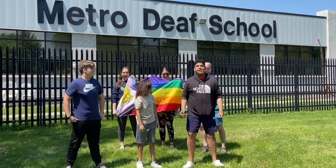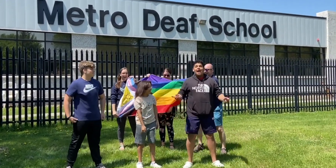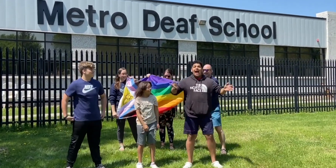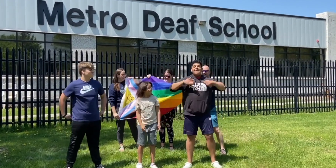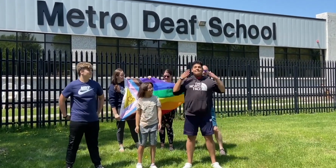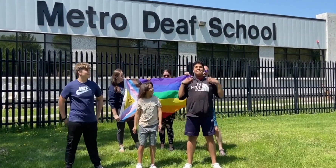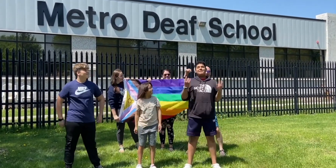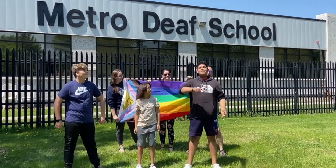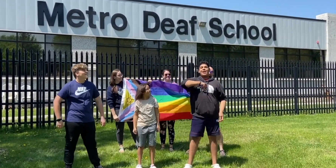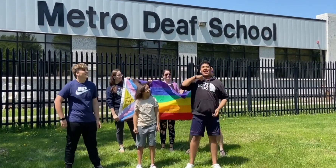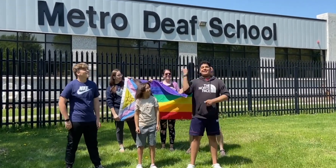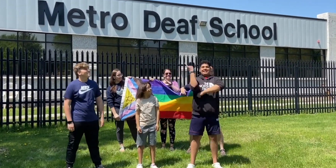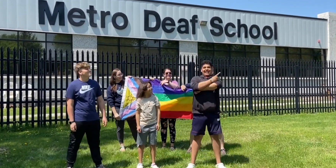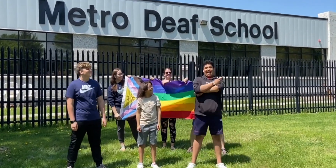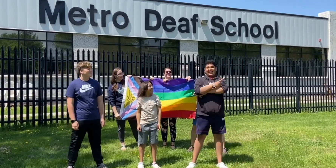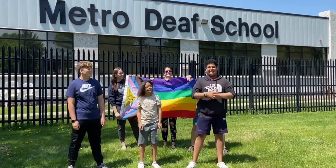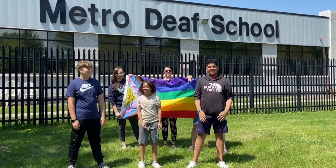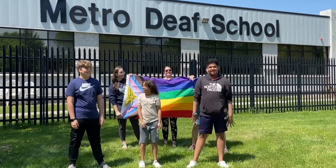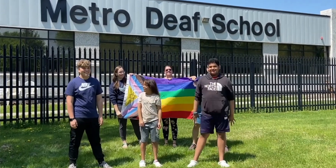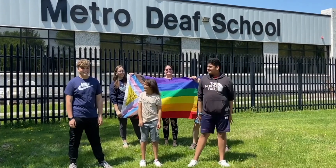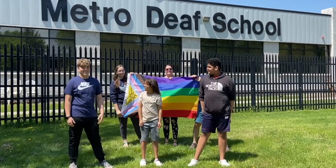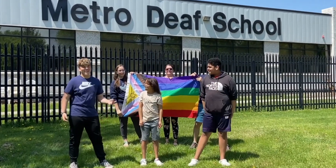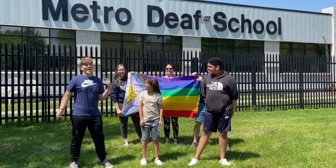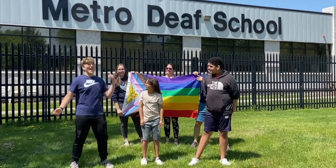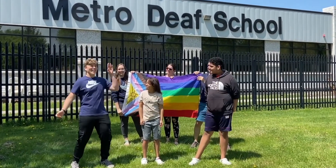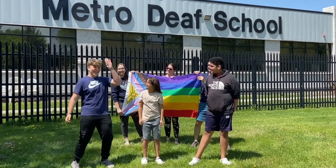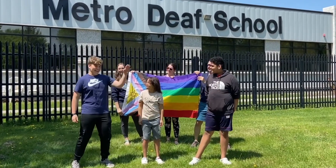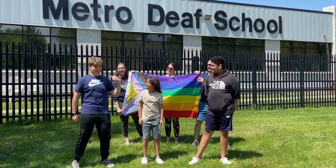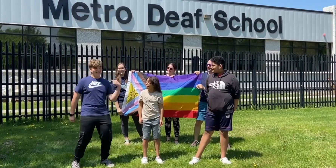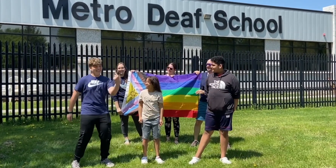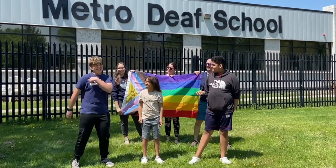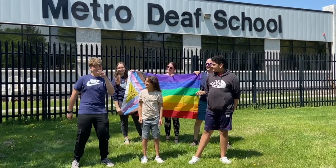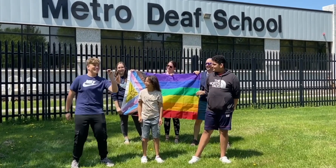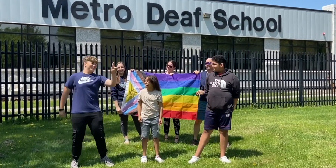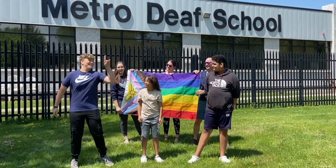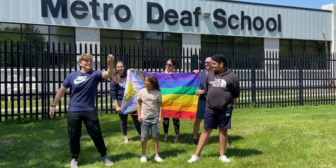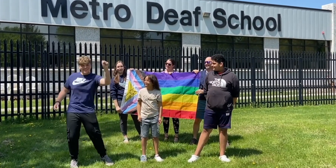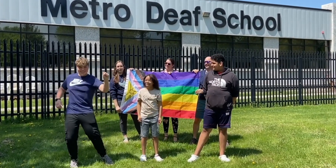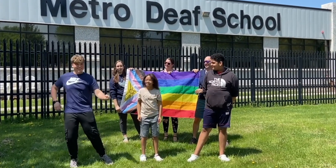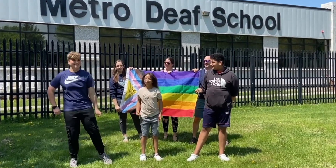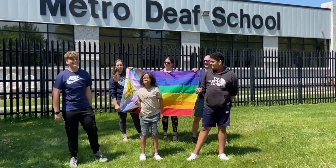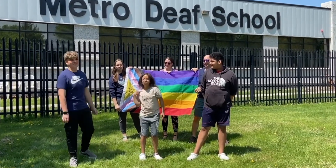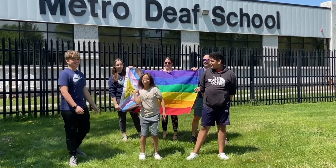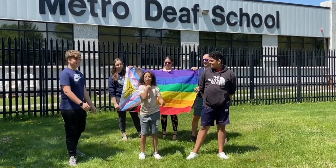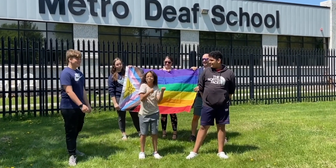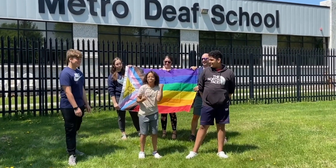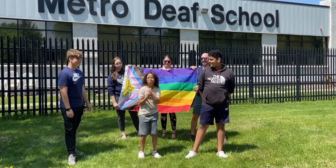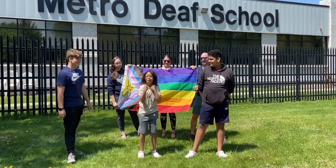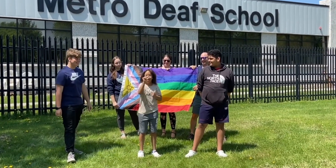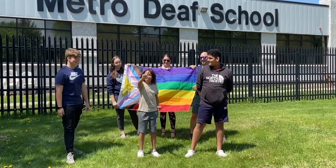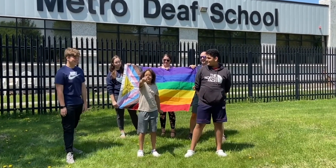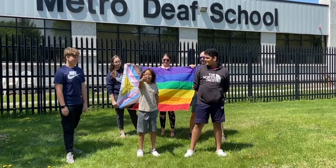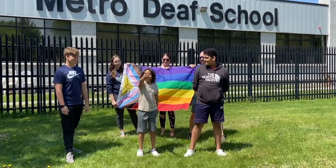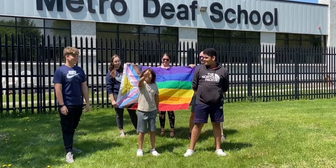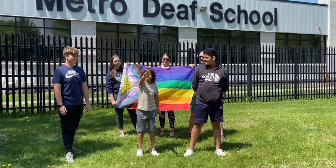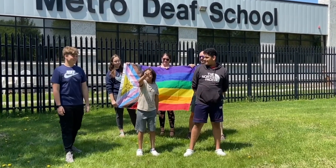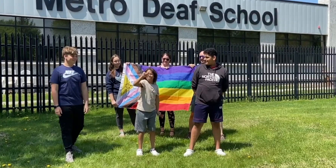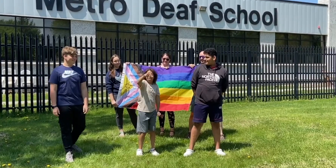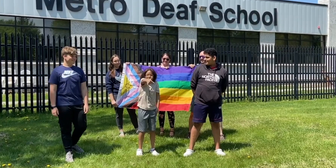Happy Pride Day! Hi, from Metro Deaf School. We support the LGBTQ community.